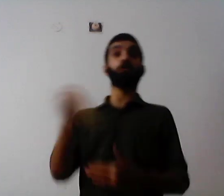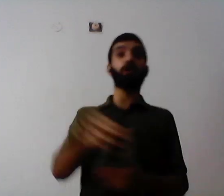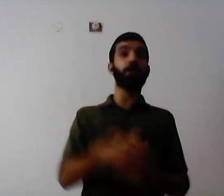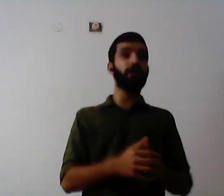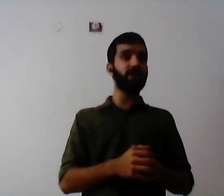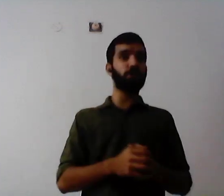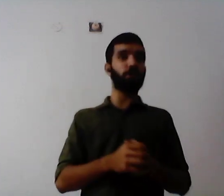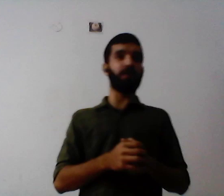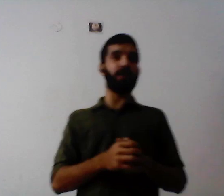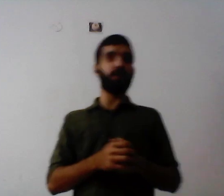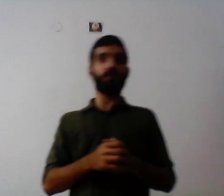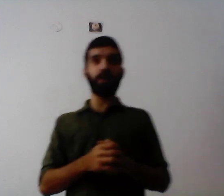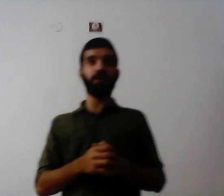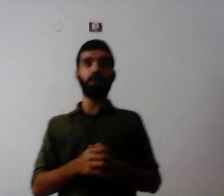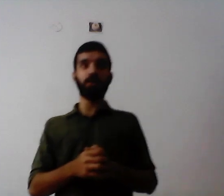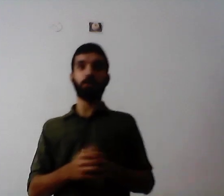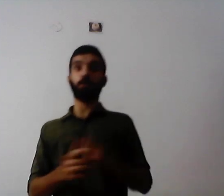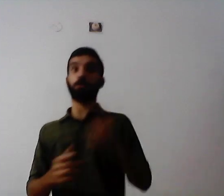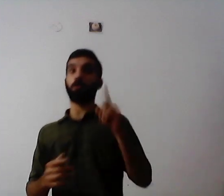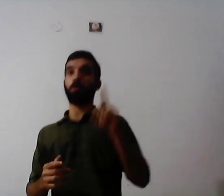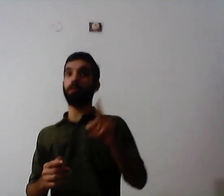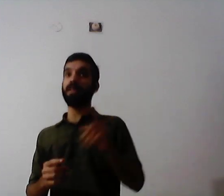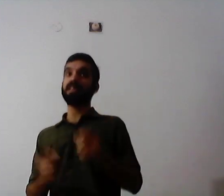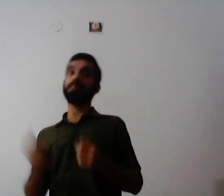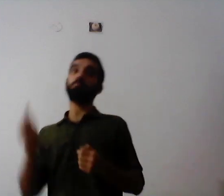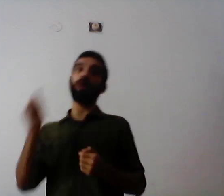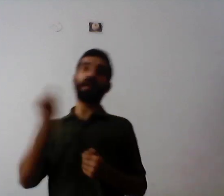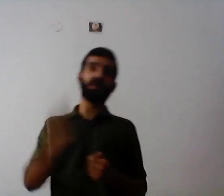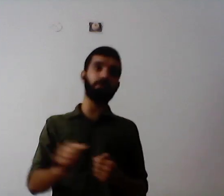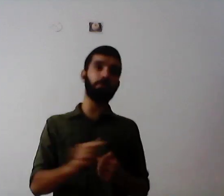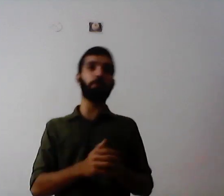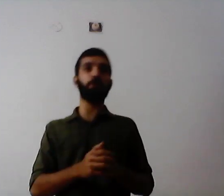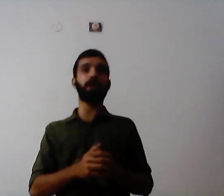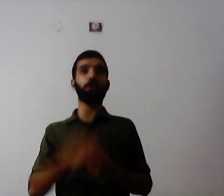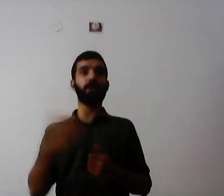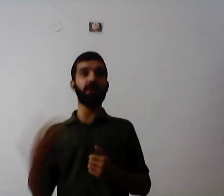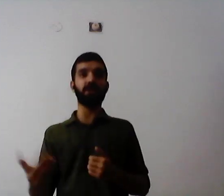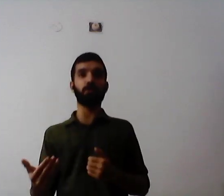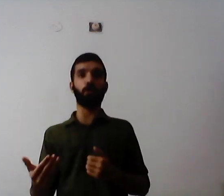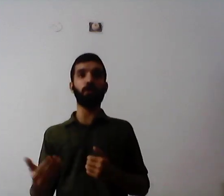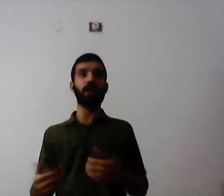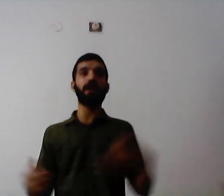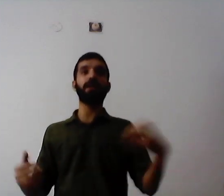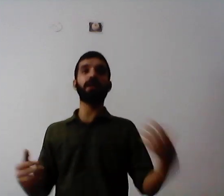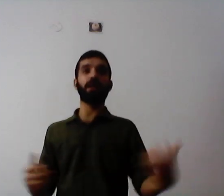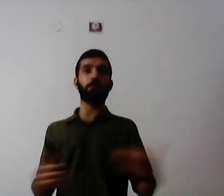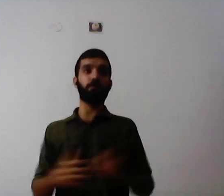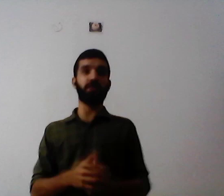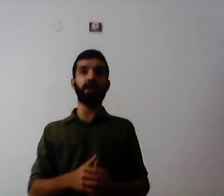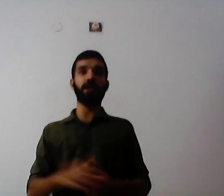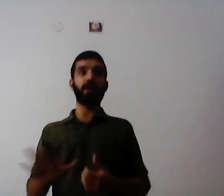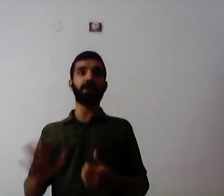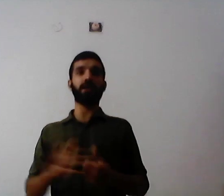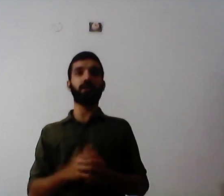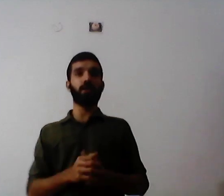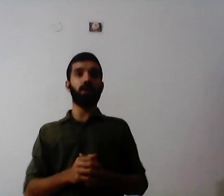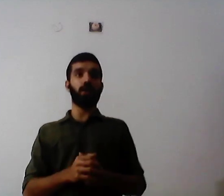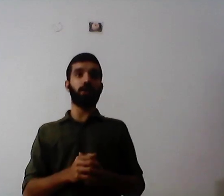you can dissolve in it, right? So solubility is the maximum amount that you can dissolve in that cup of tea at that